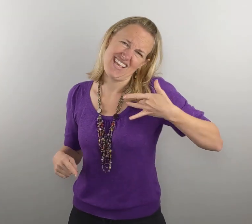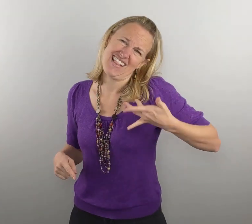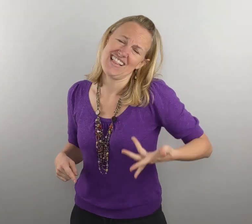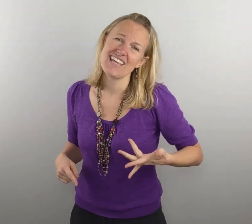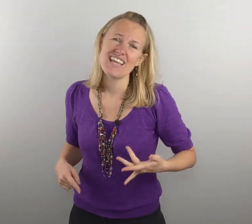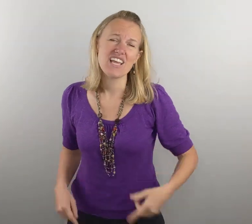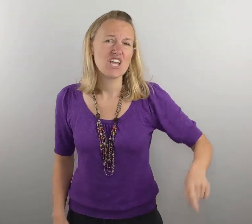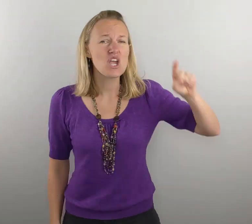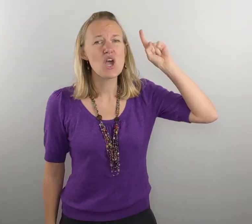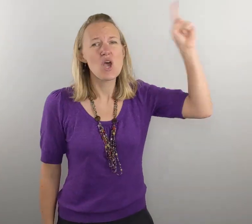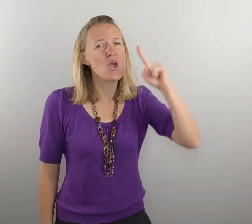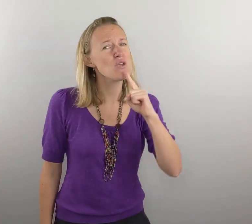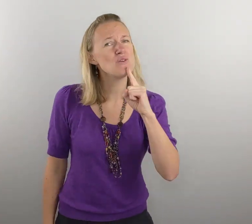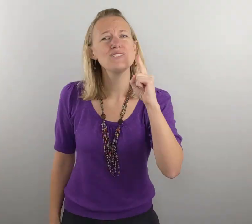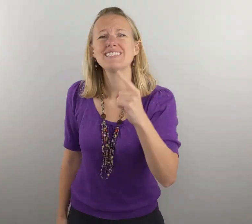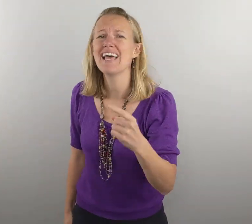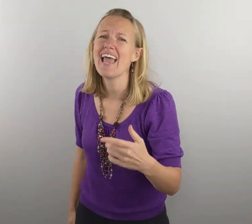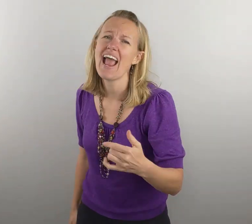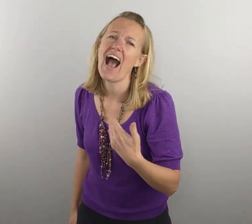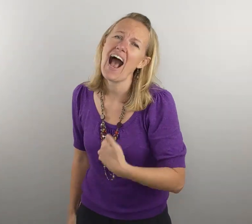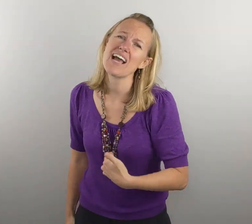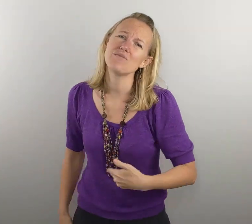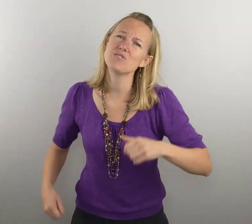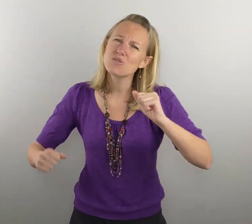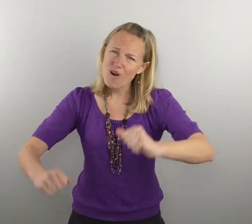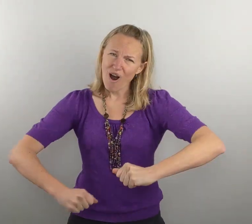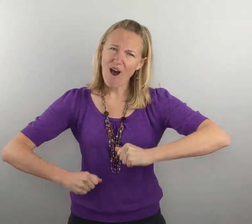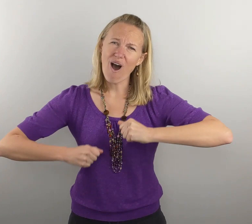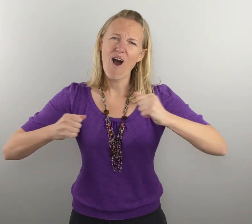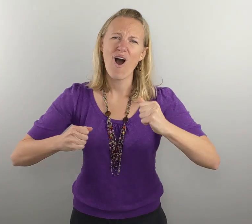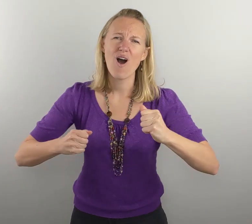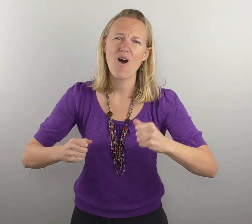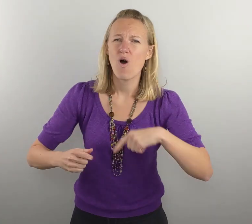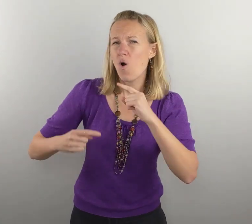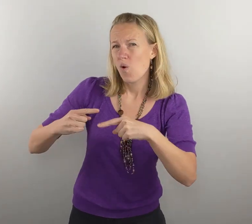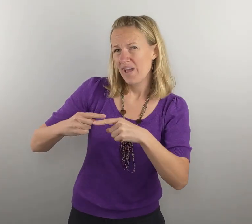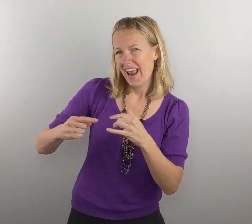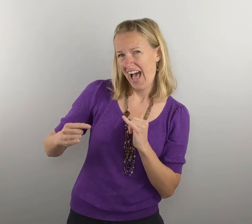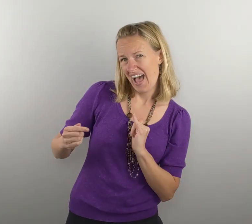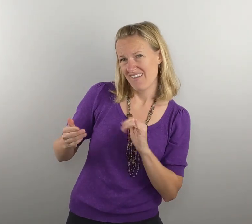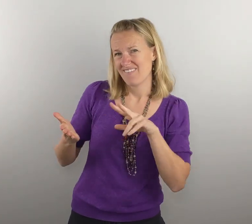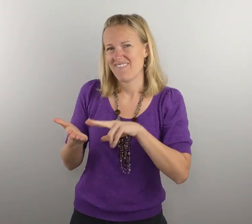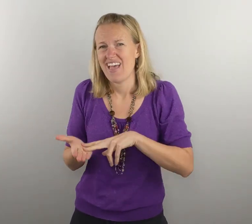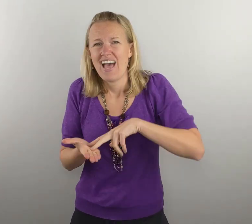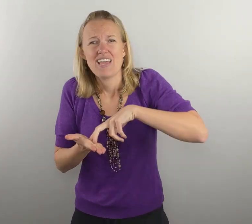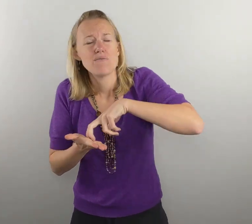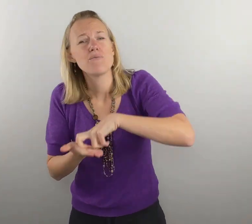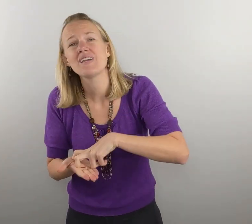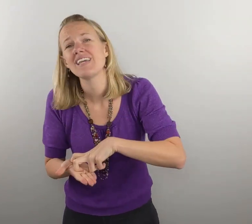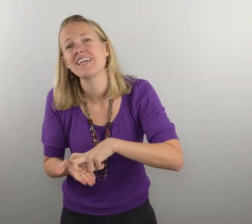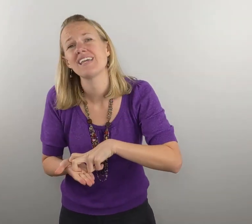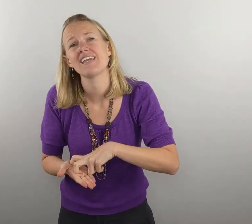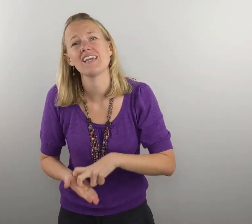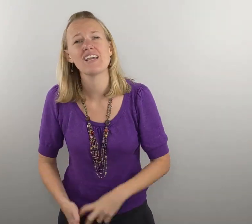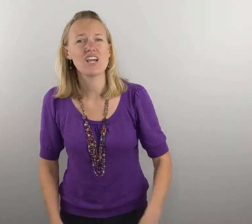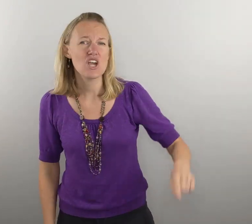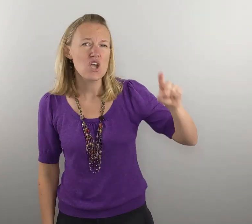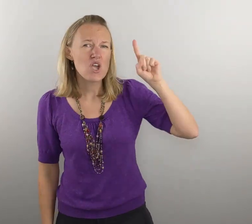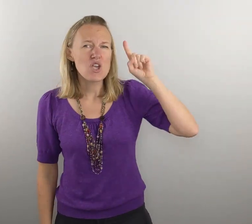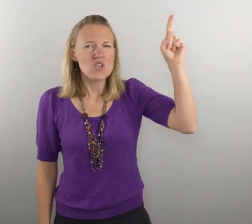thing. You say I'm strong when I think I'm weak. And